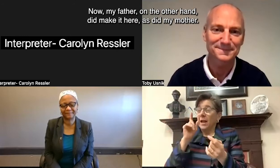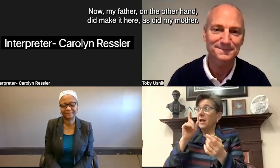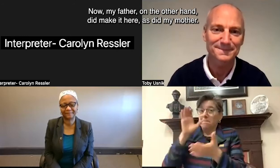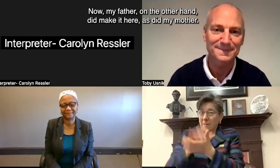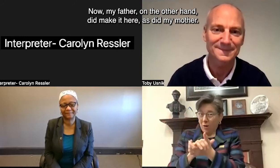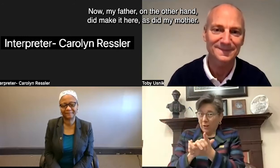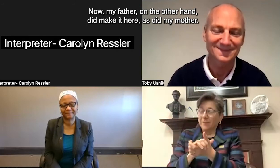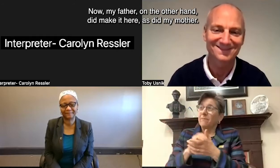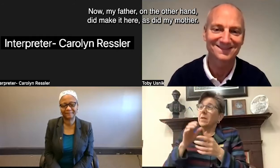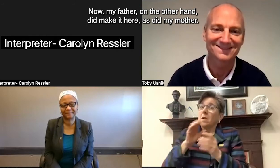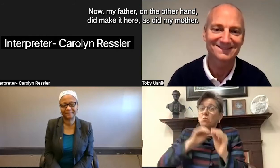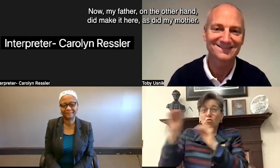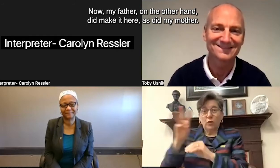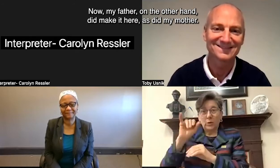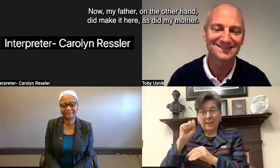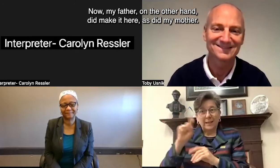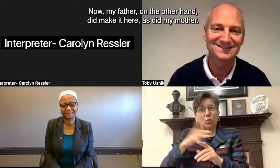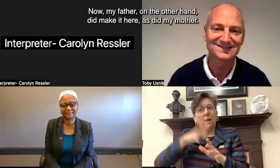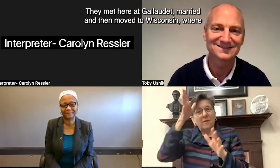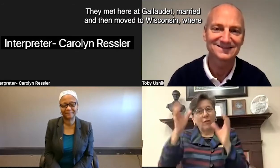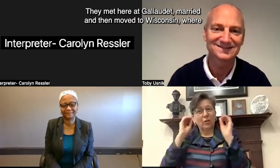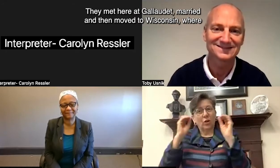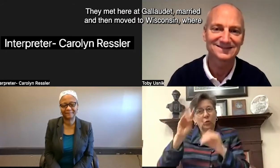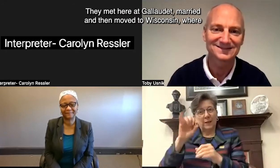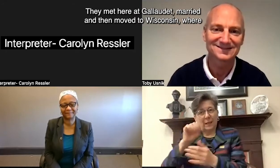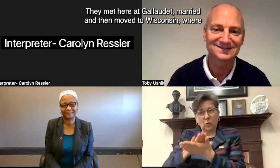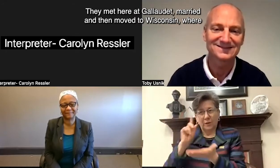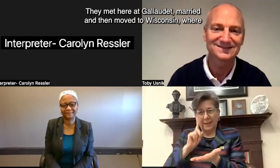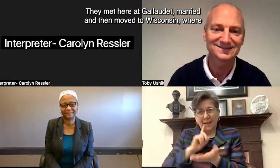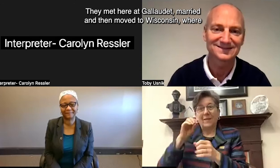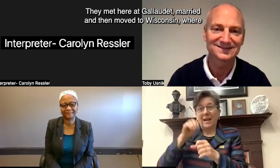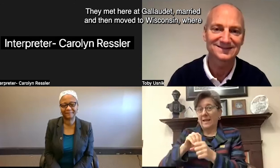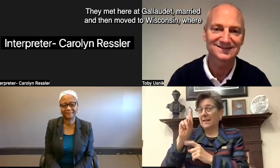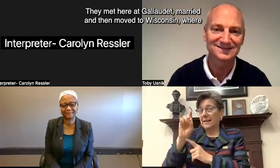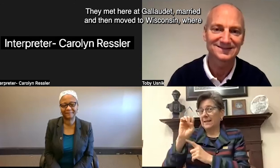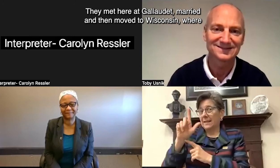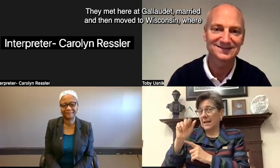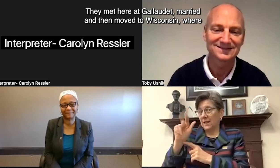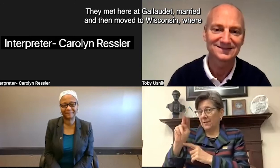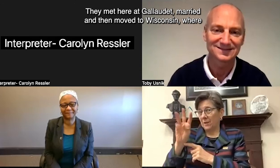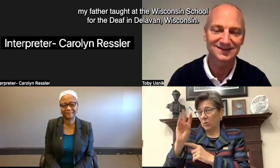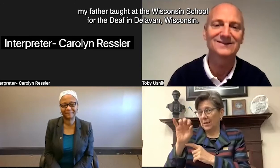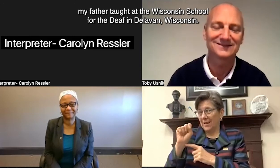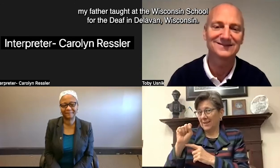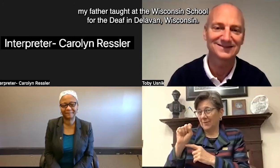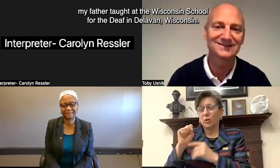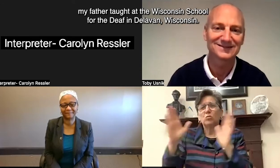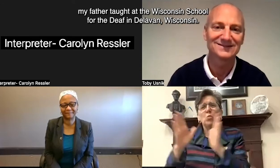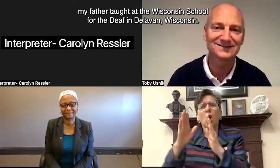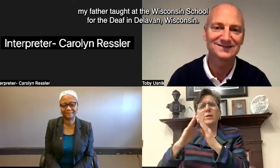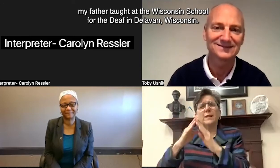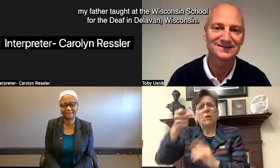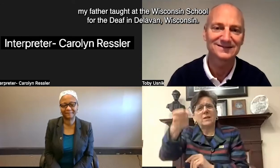it here, as did my mother. They met here at Gallaudet, married, and then moved to Wisconsin where my father taught at the Wisconsin School for the Deaf in Delavan,